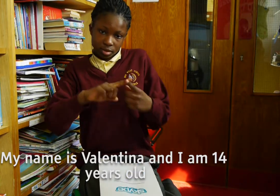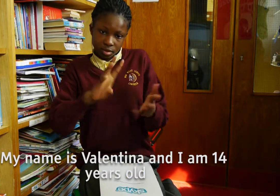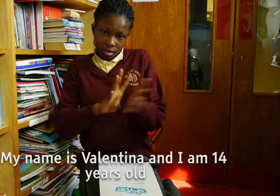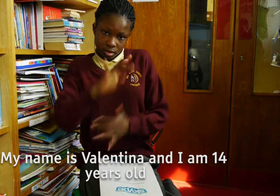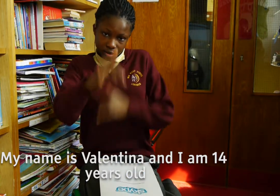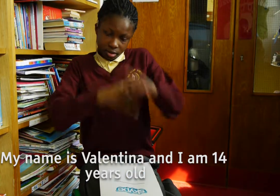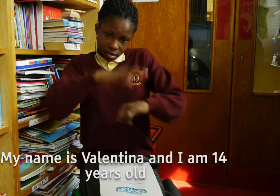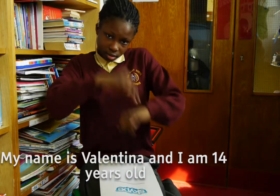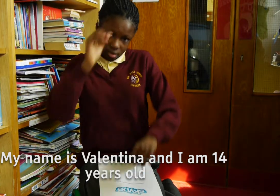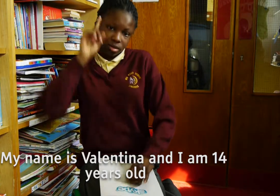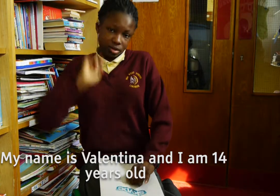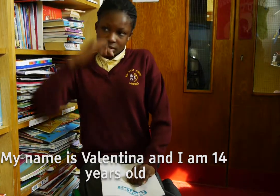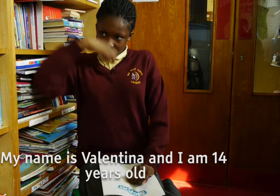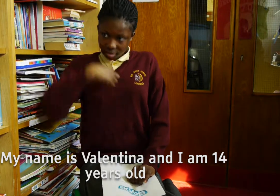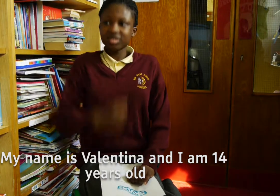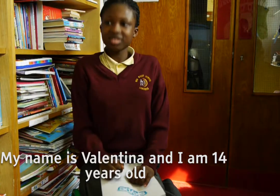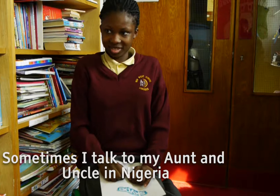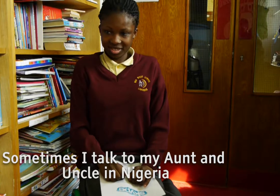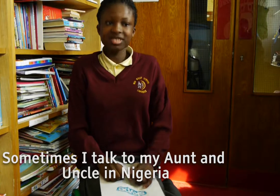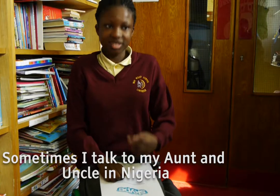My name is Valentina and I am 14 years old.